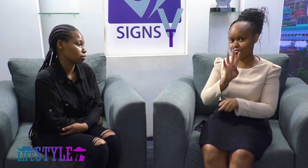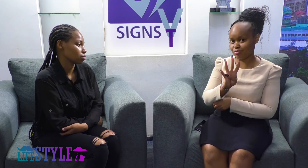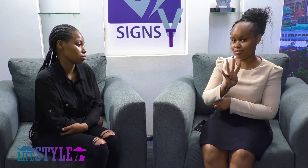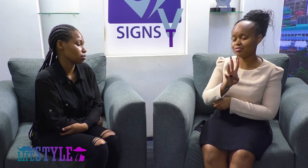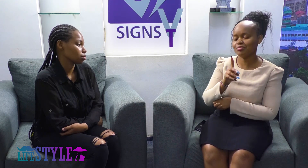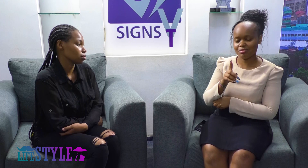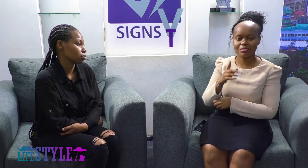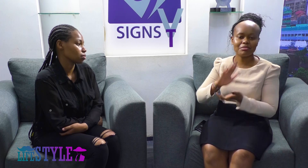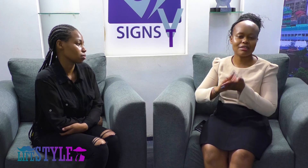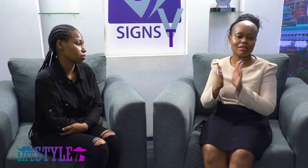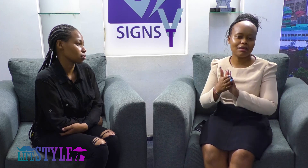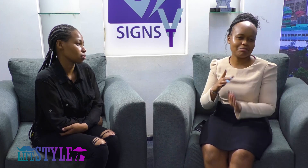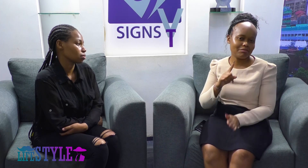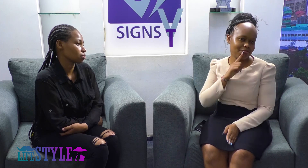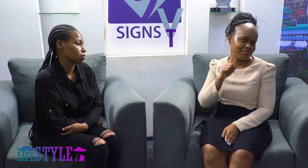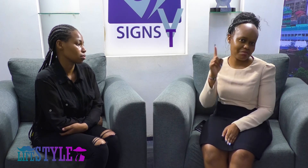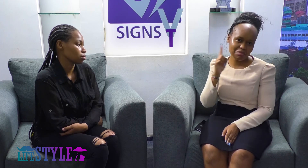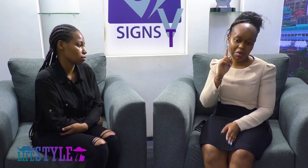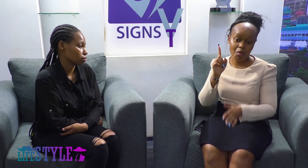4 years, I became deaf.